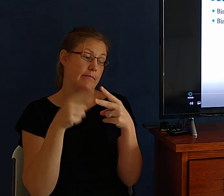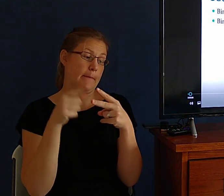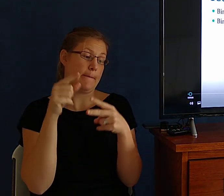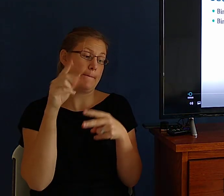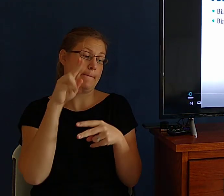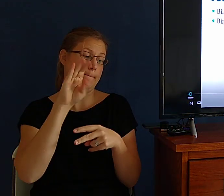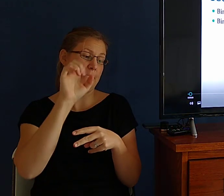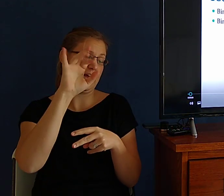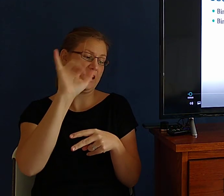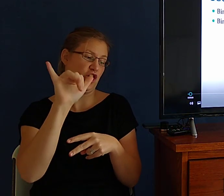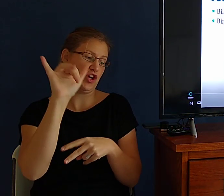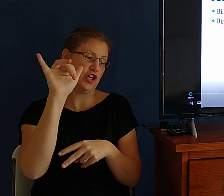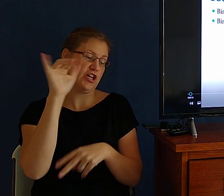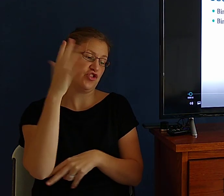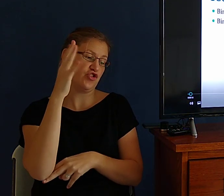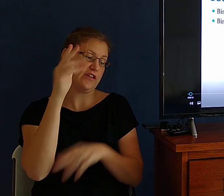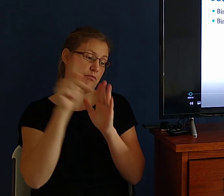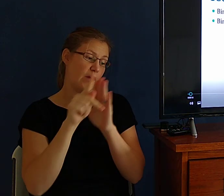trees, properties, and binary search.